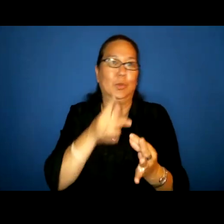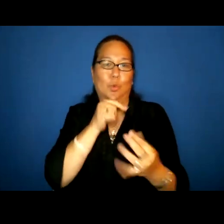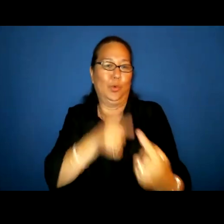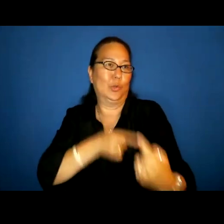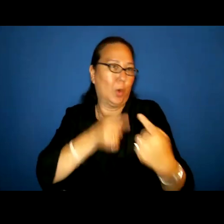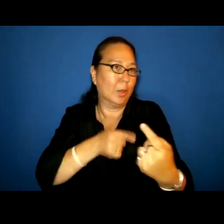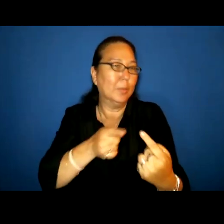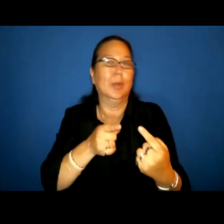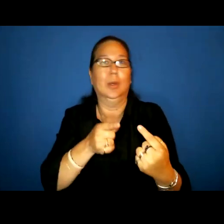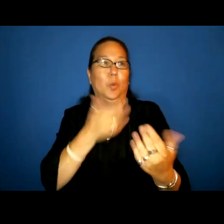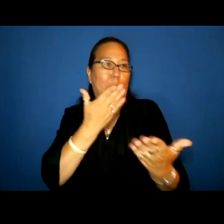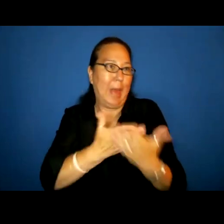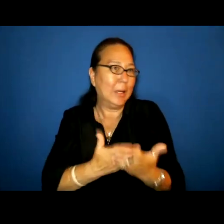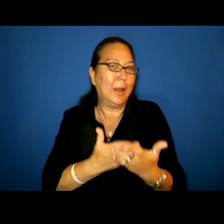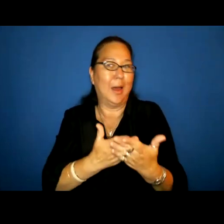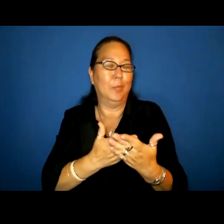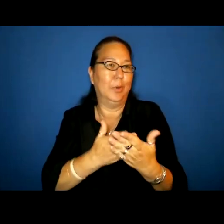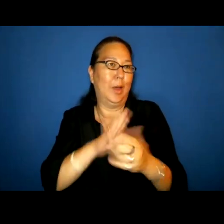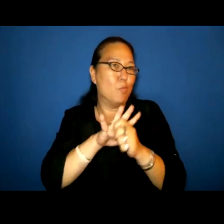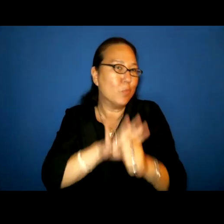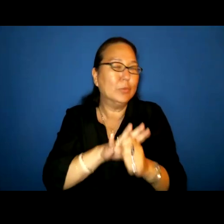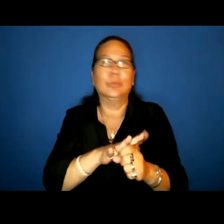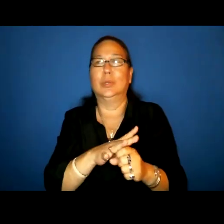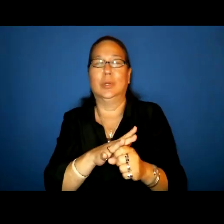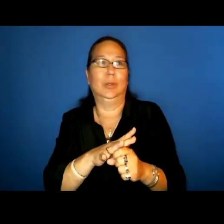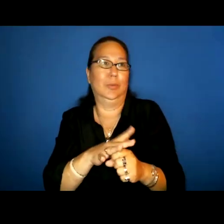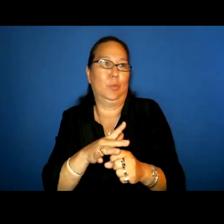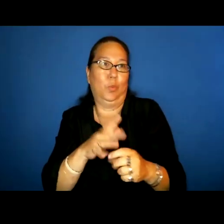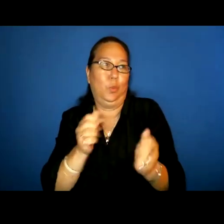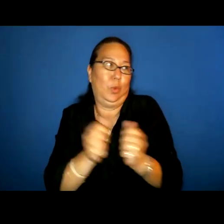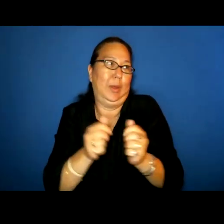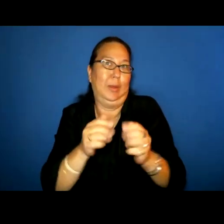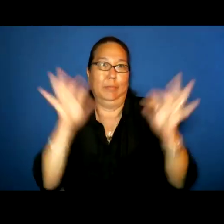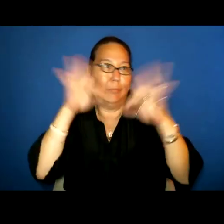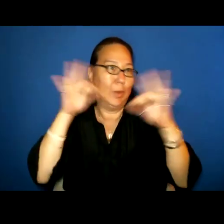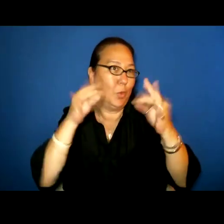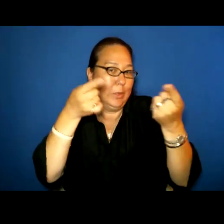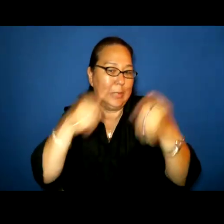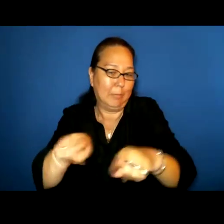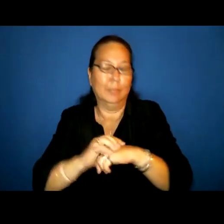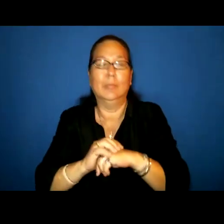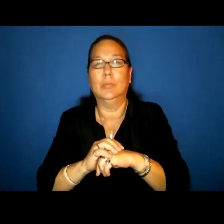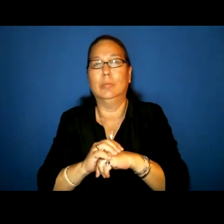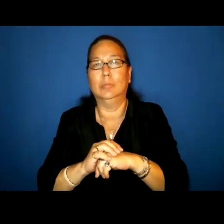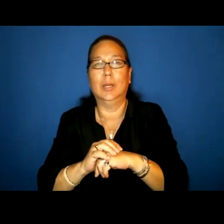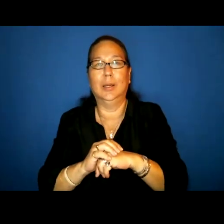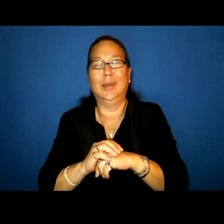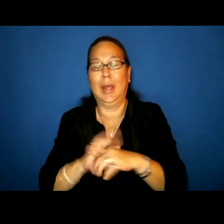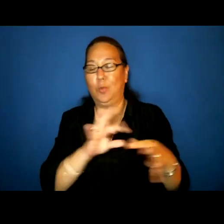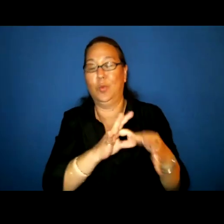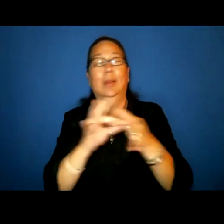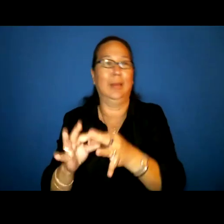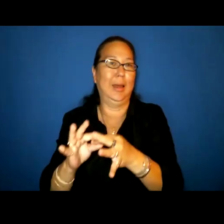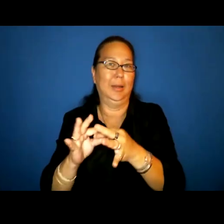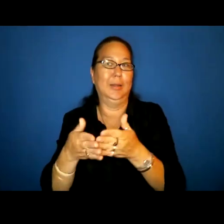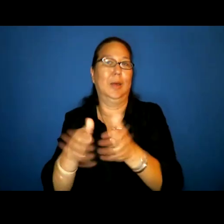with economic pressures due to a lot of uncertainty writ large, and in the field of public education in